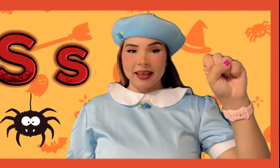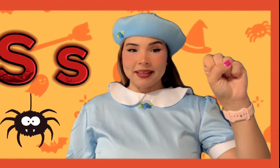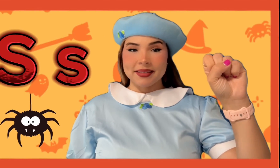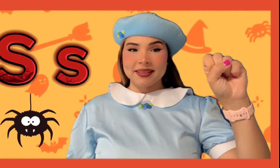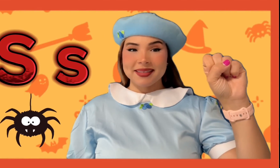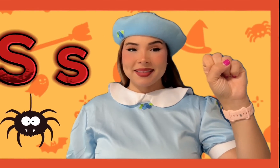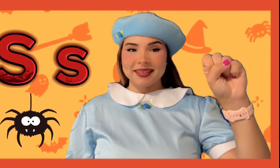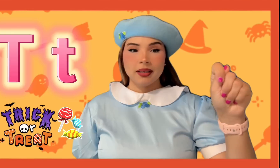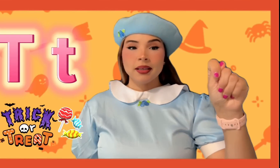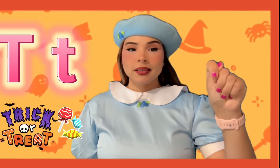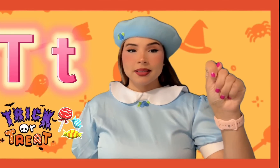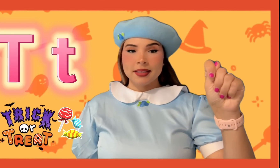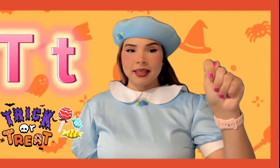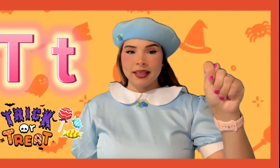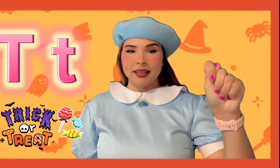S. T,